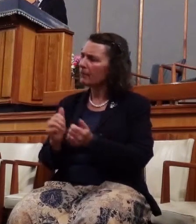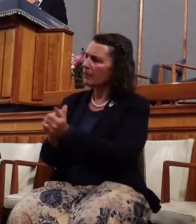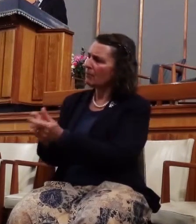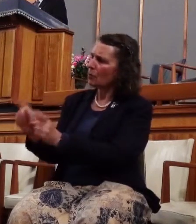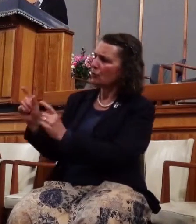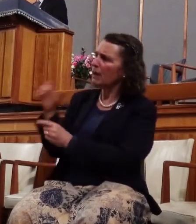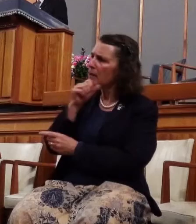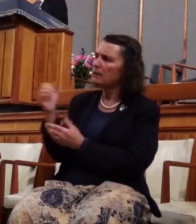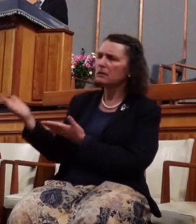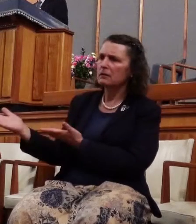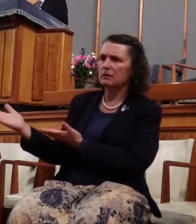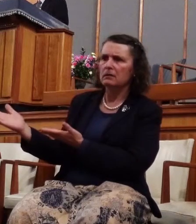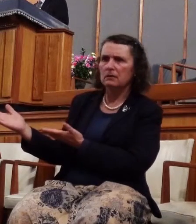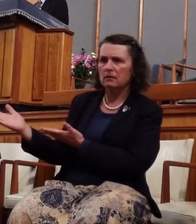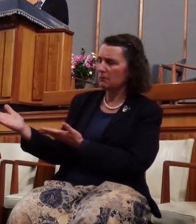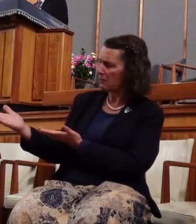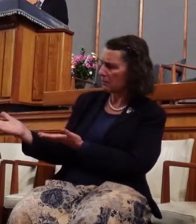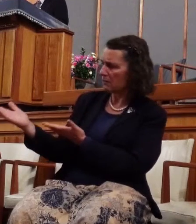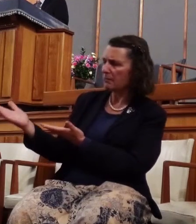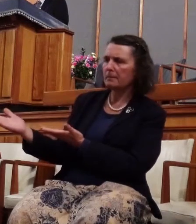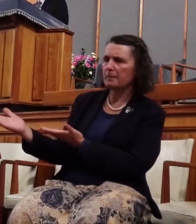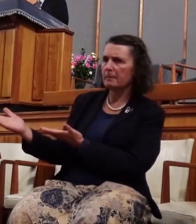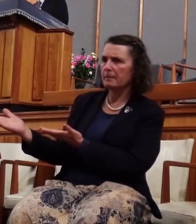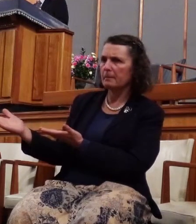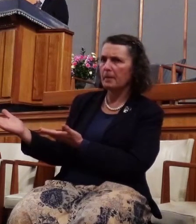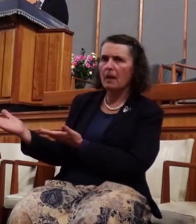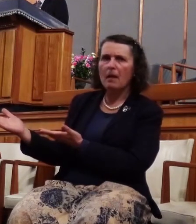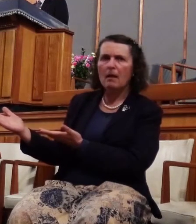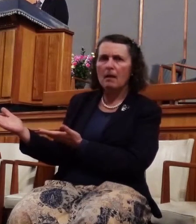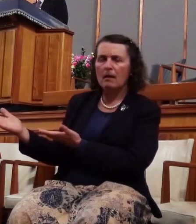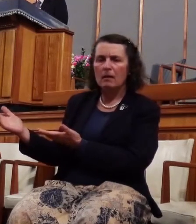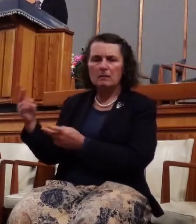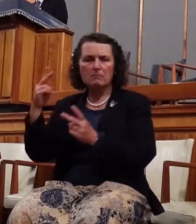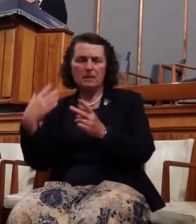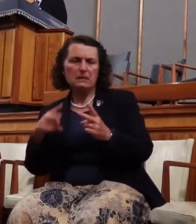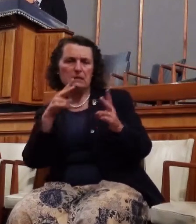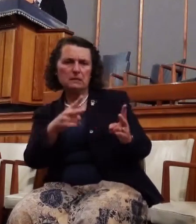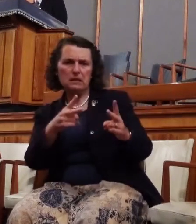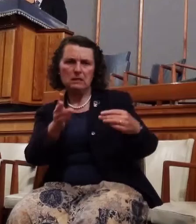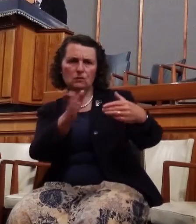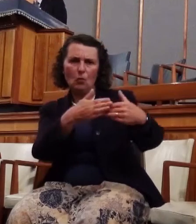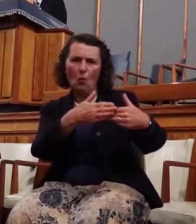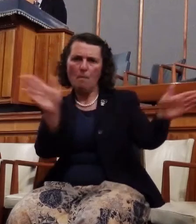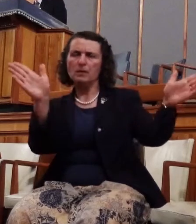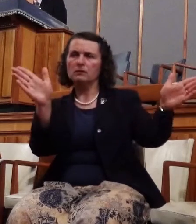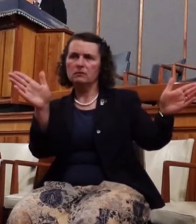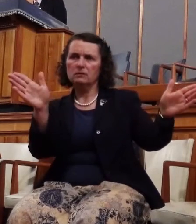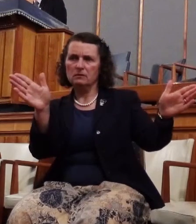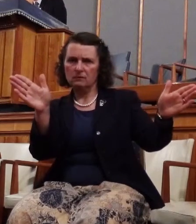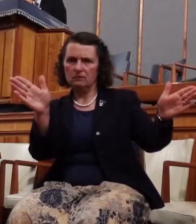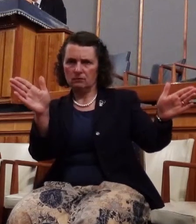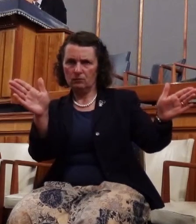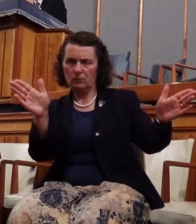because of what has happened, if the prisoners have escaped, he saw the doors open, he didn't yet realize that they